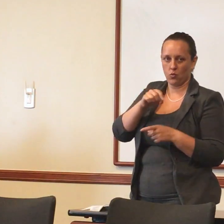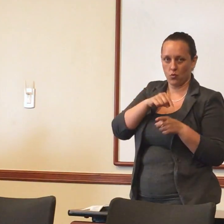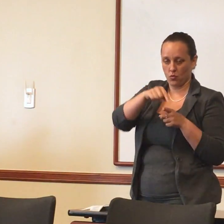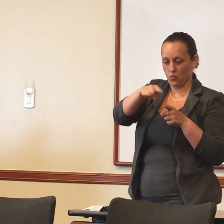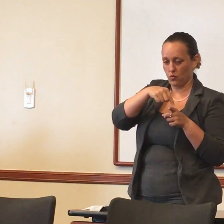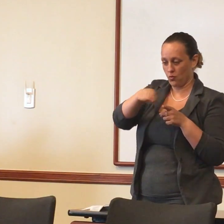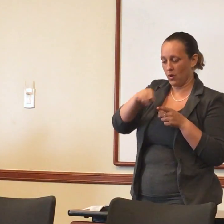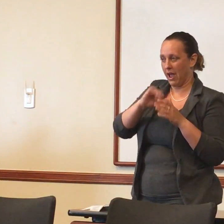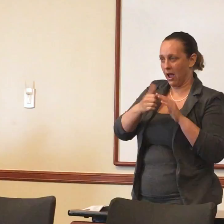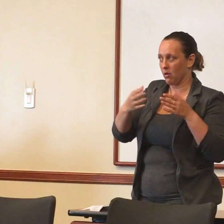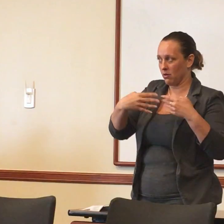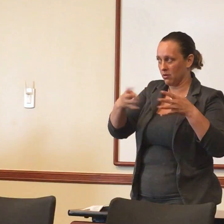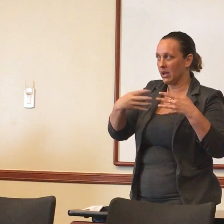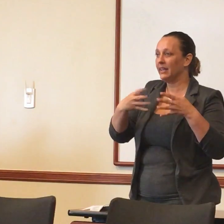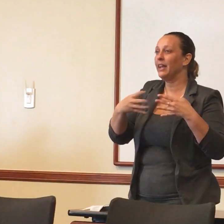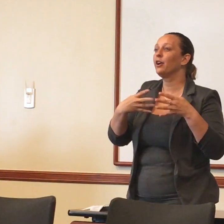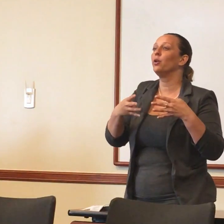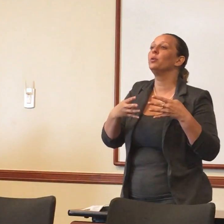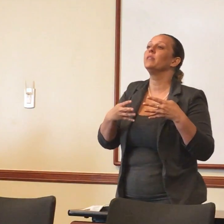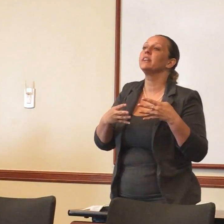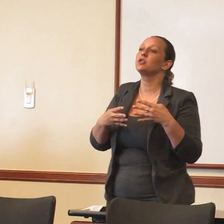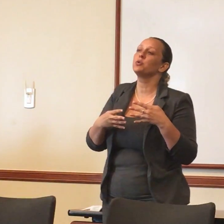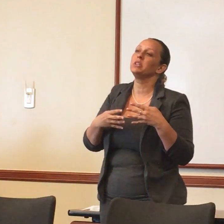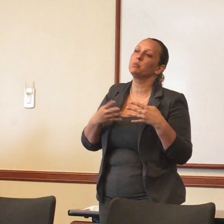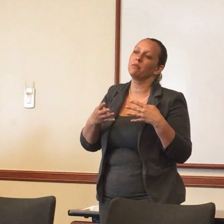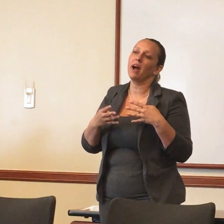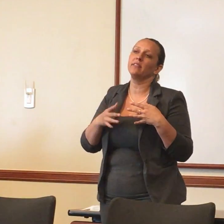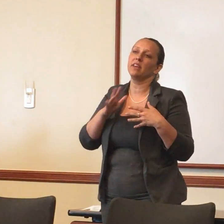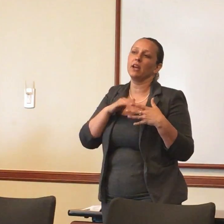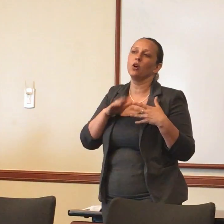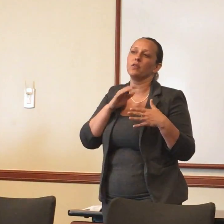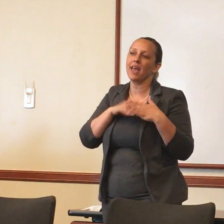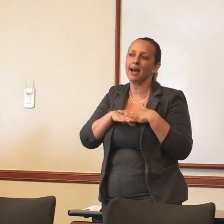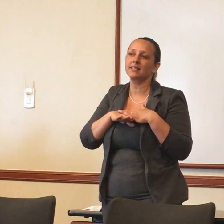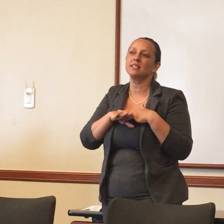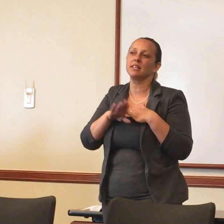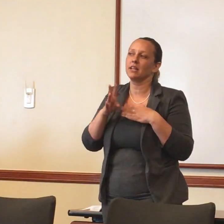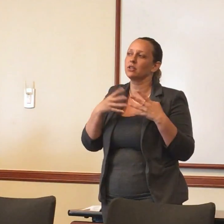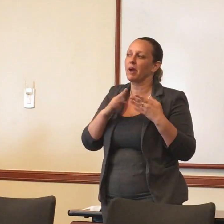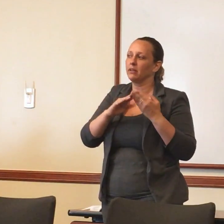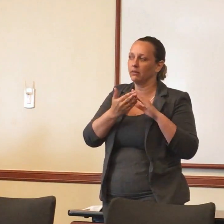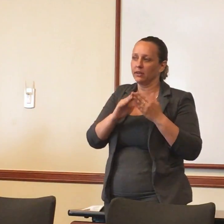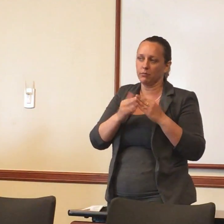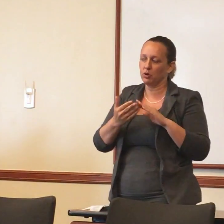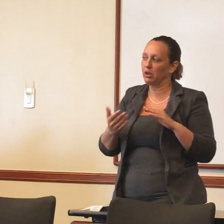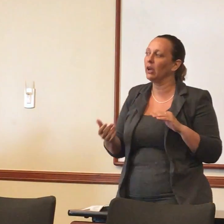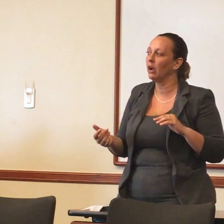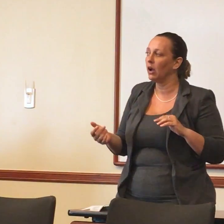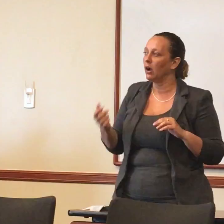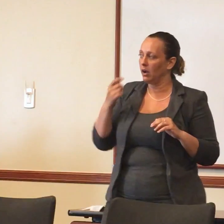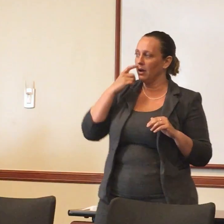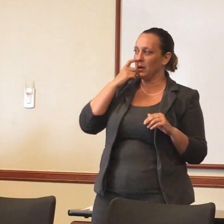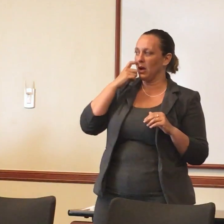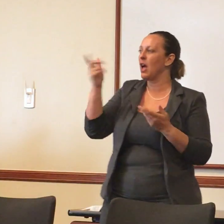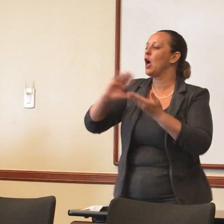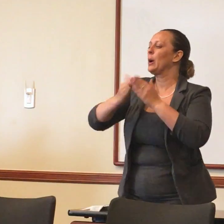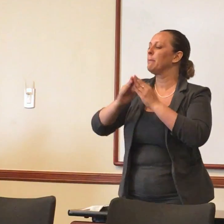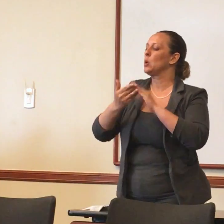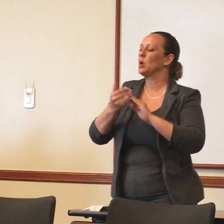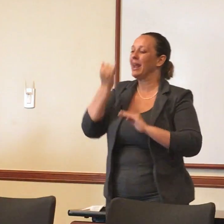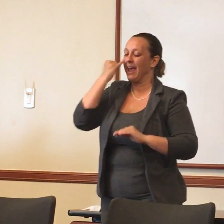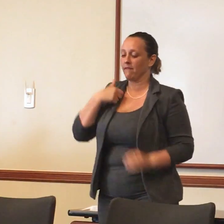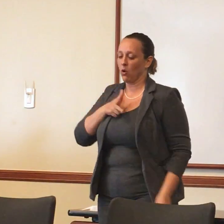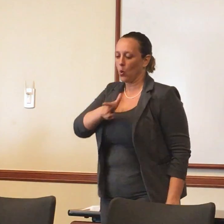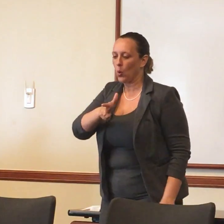gate, this is the question. Gate code, Gate like, code, so do I need yes. to provide the gate code and the access to get into my, community?